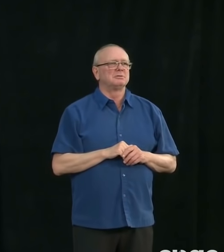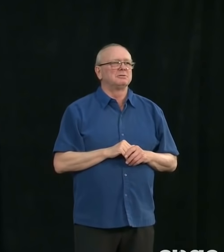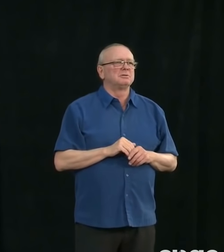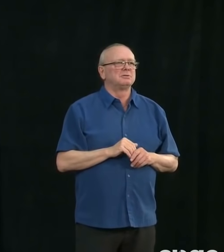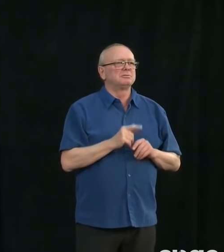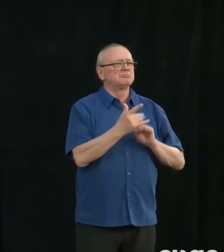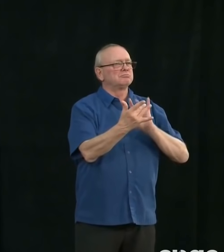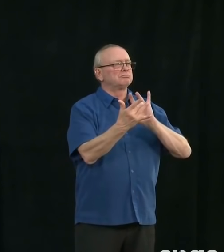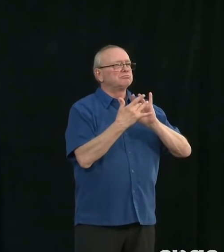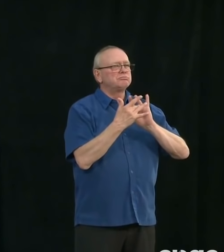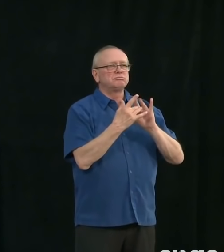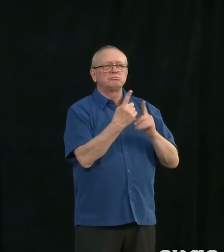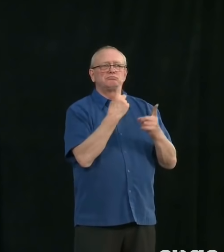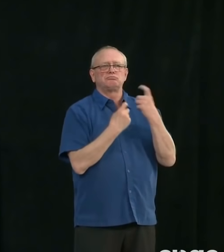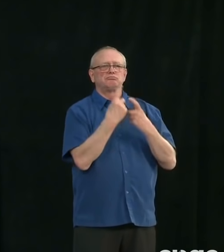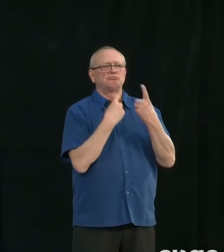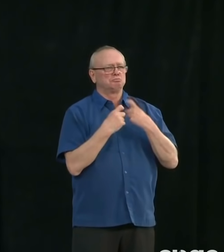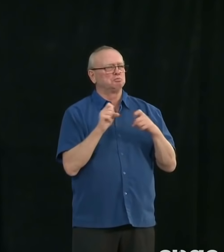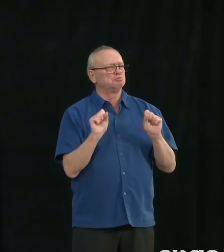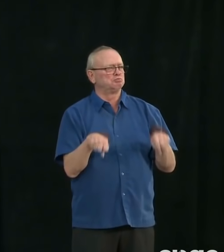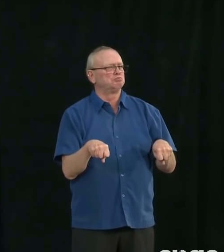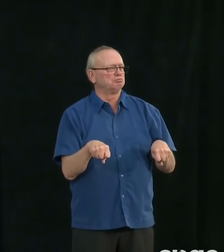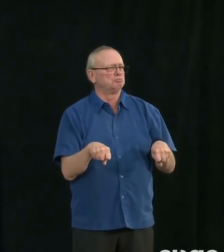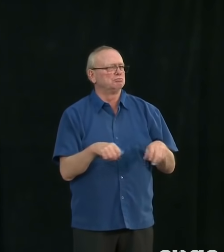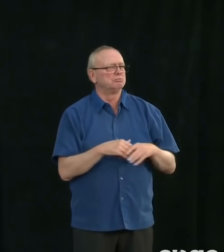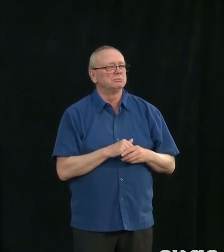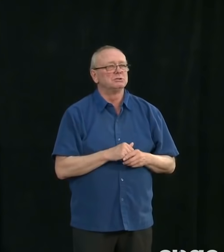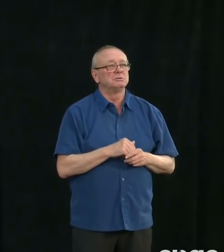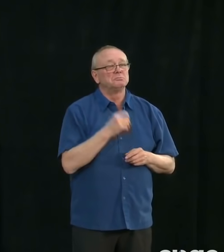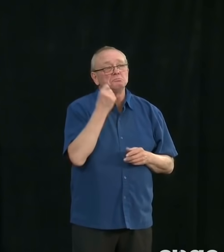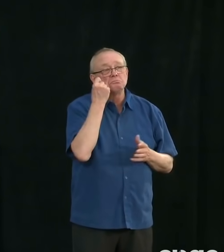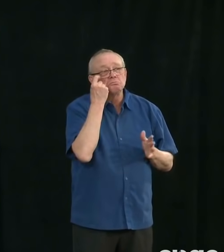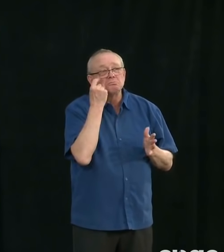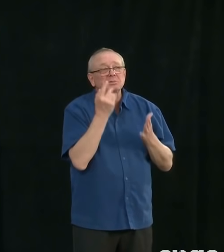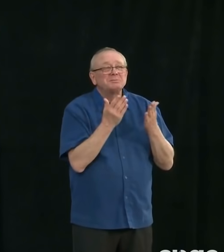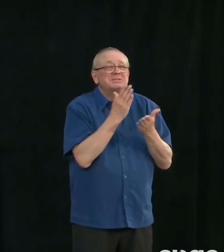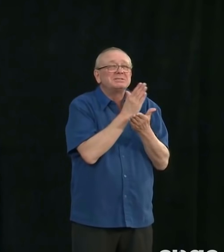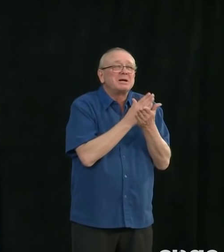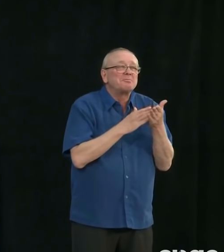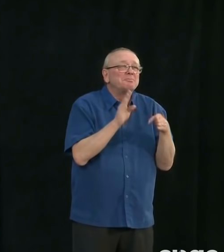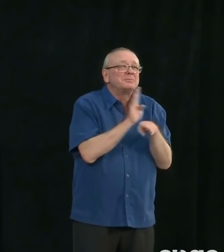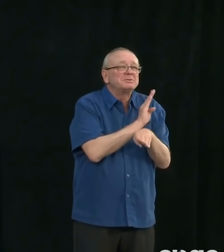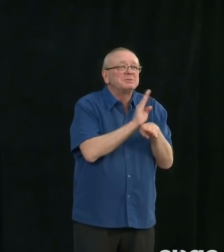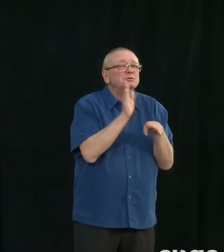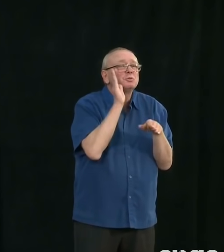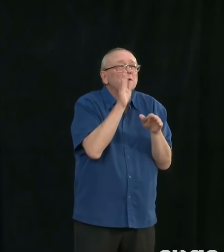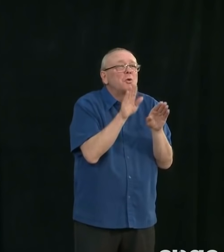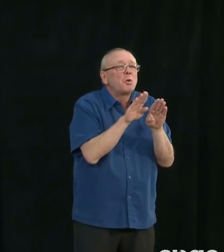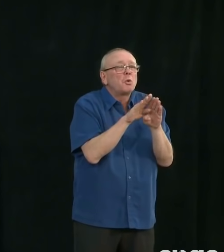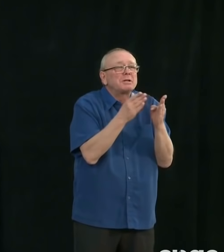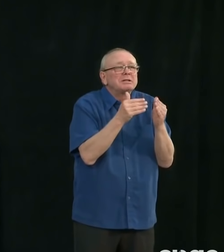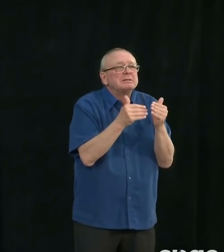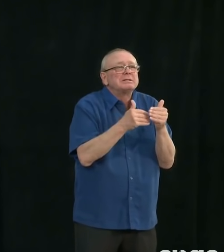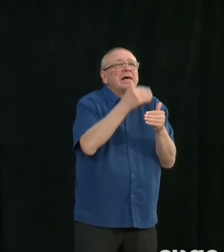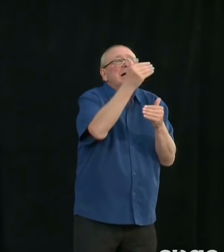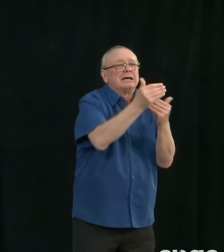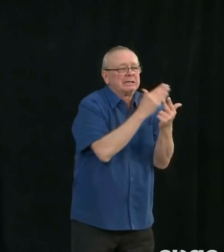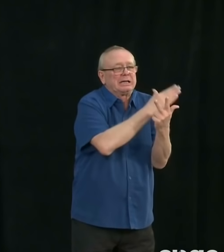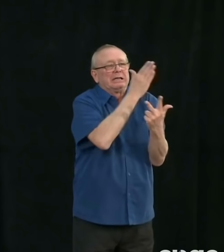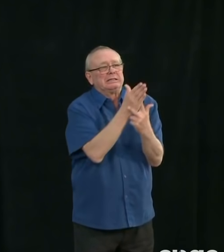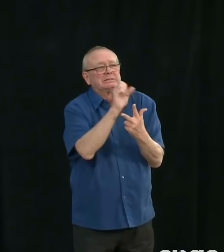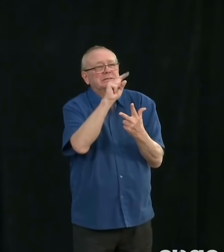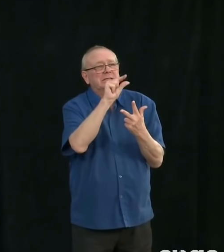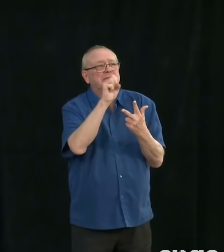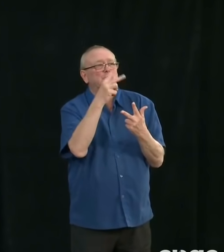businesses that may be opening in stage 2 or stage 3 of the relaunch strategy. They may see themselves fitting in one of those categories in stage